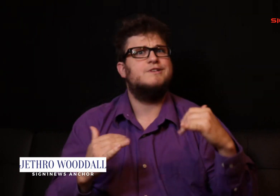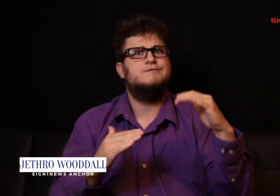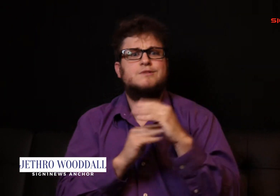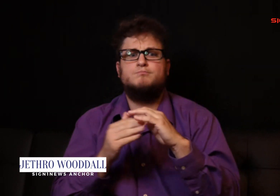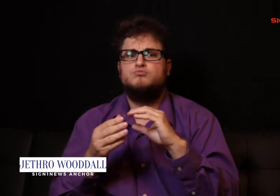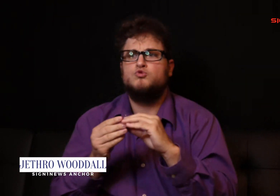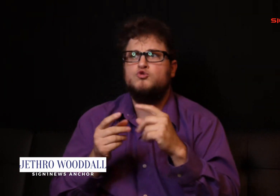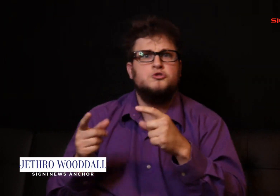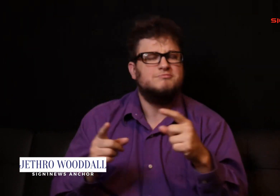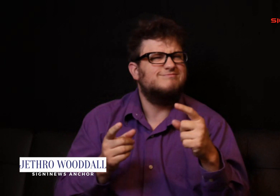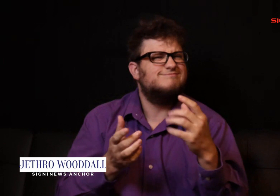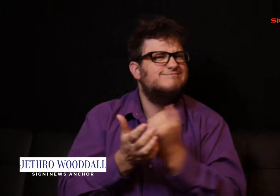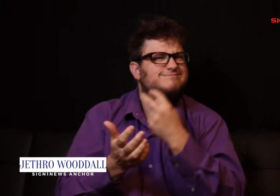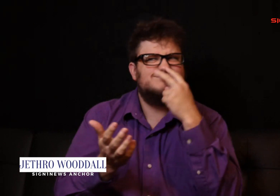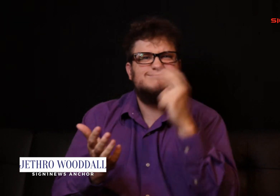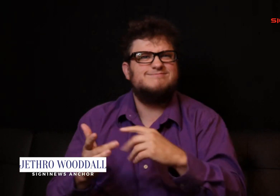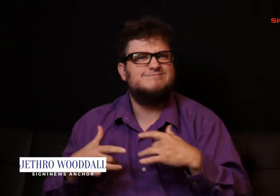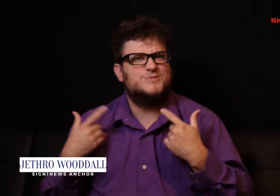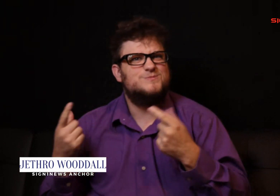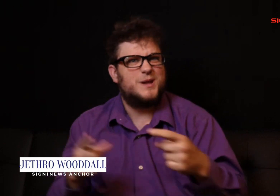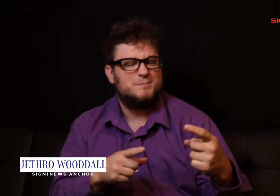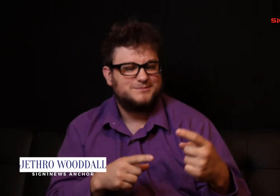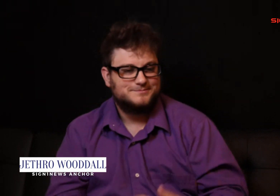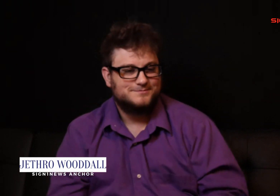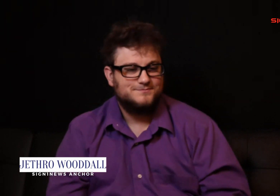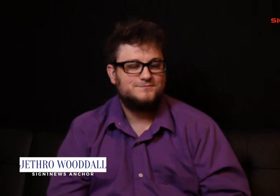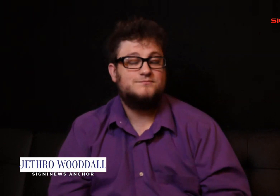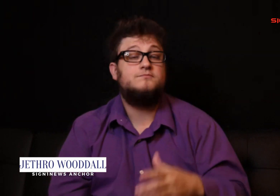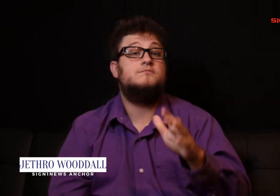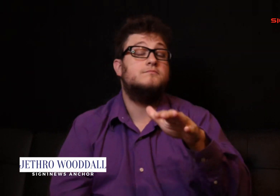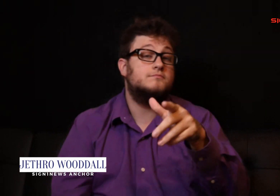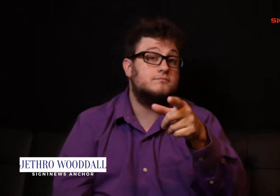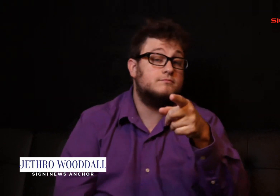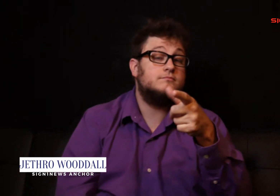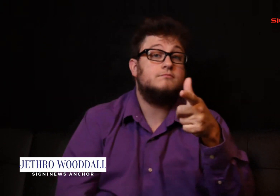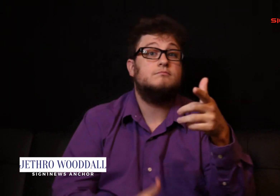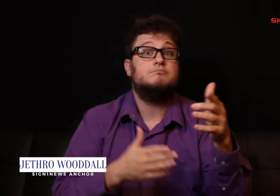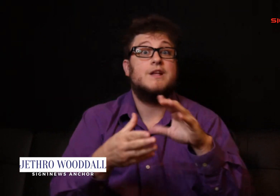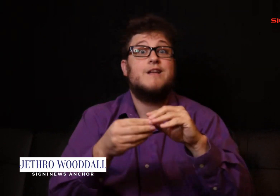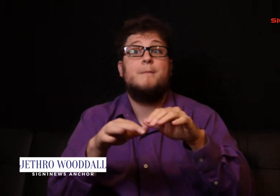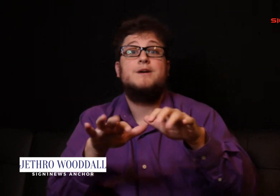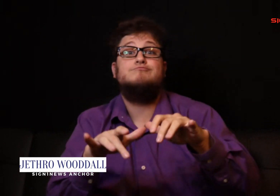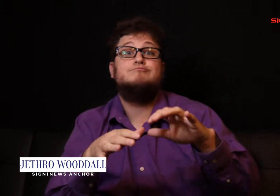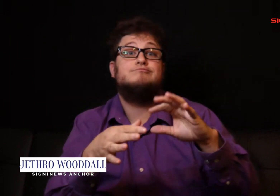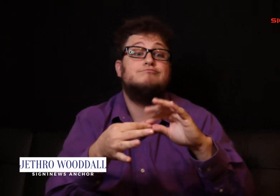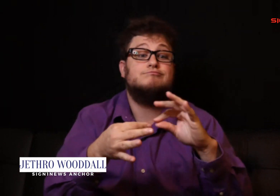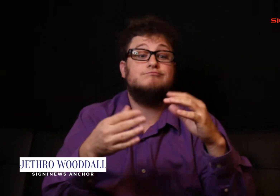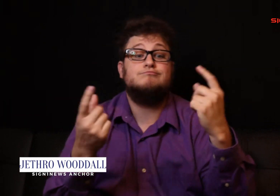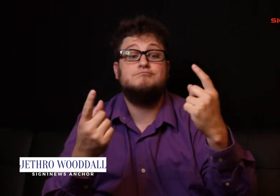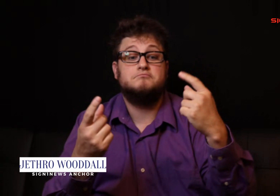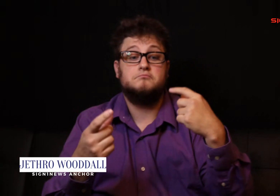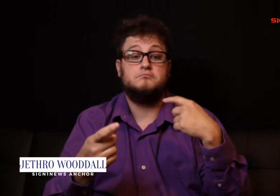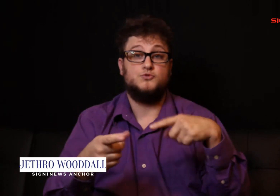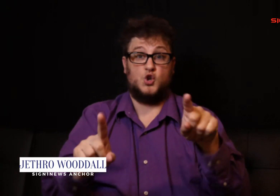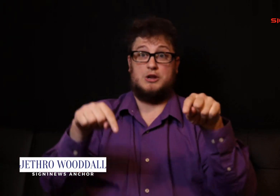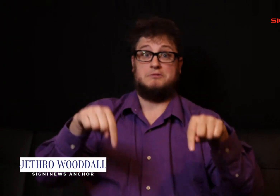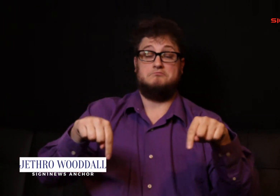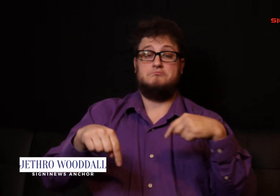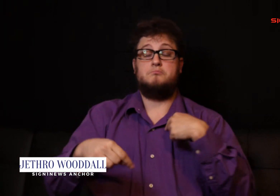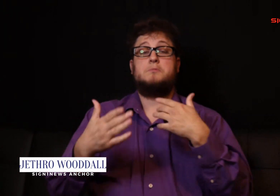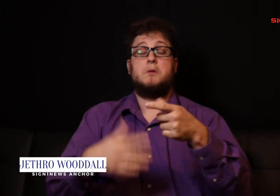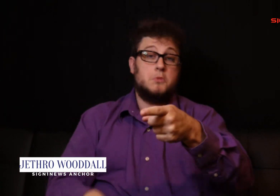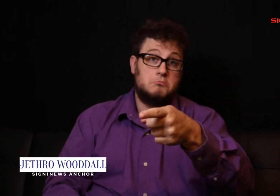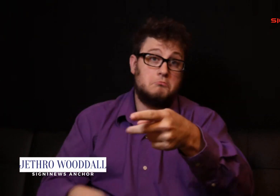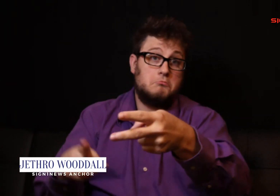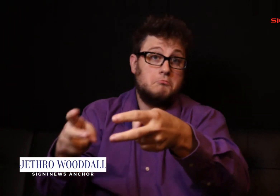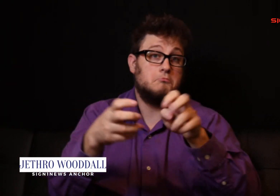Here's a quick look at the top trending stories making headlines today. If you post an interesting comment during this